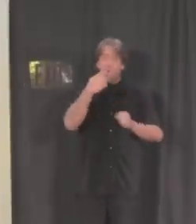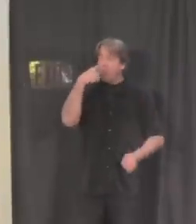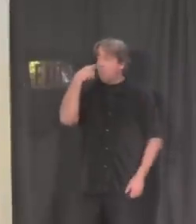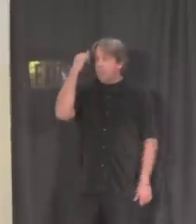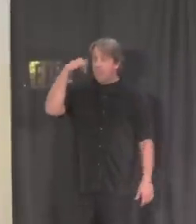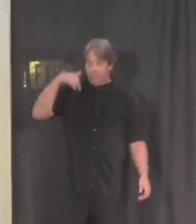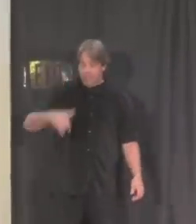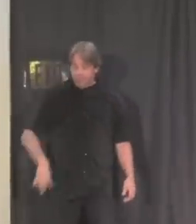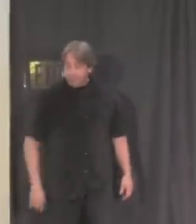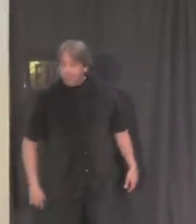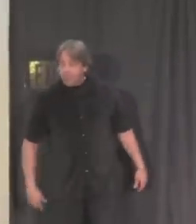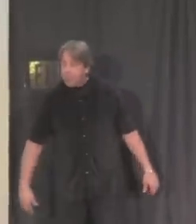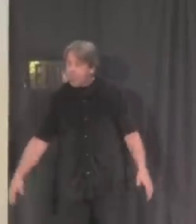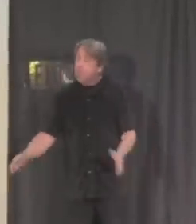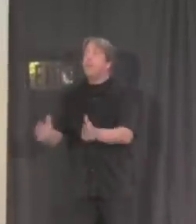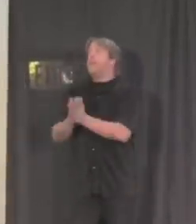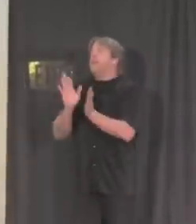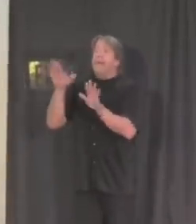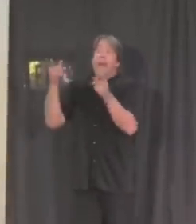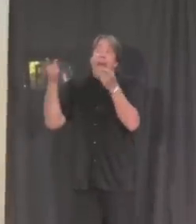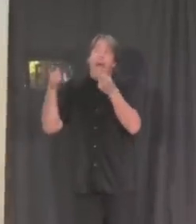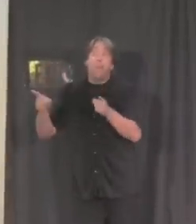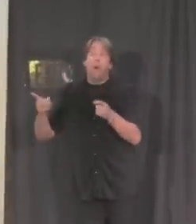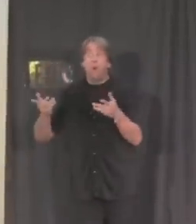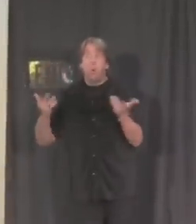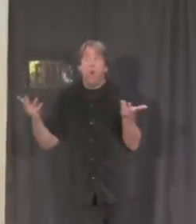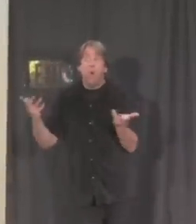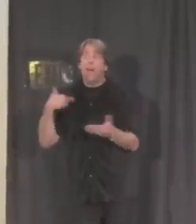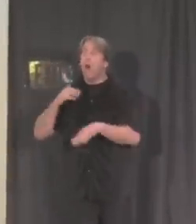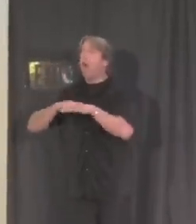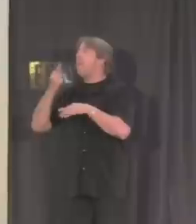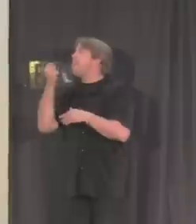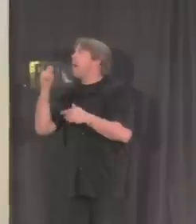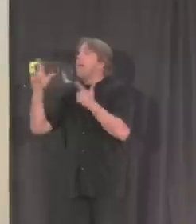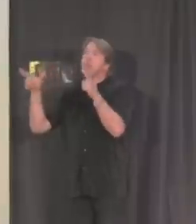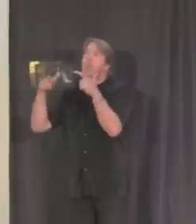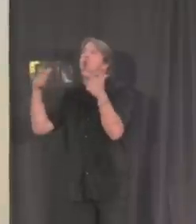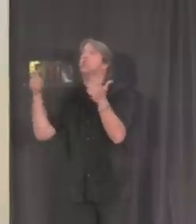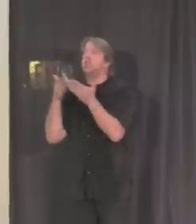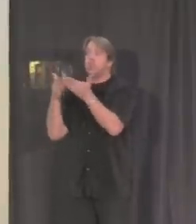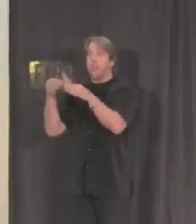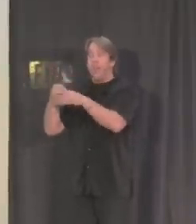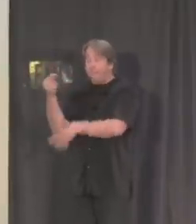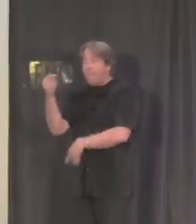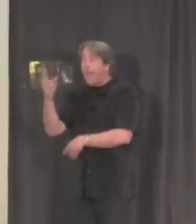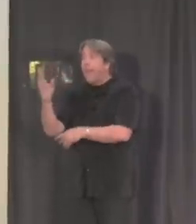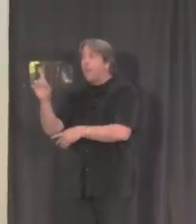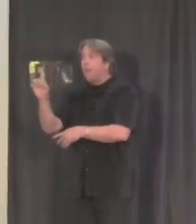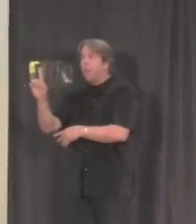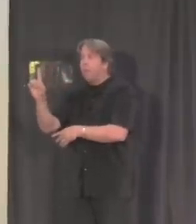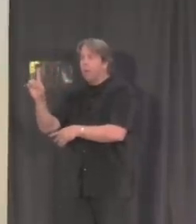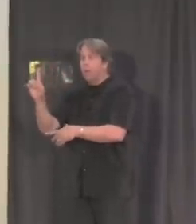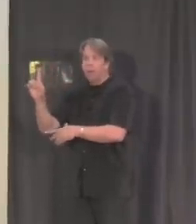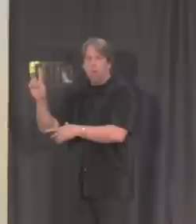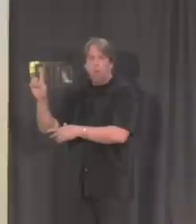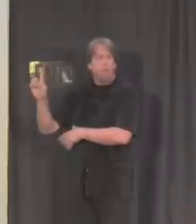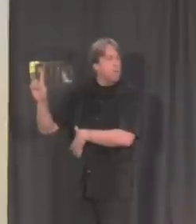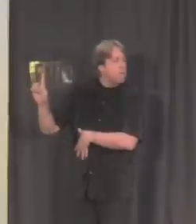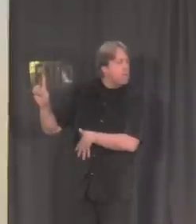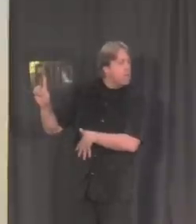Dead people, when they fart, they look like this. So, I was on the largest ship in the